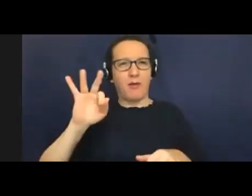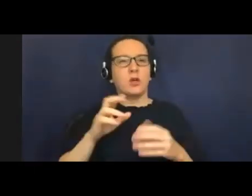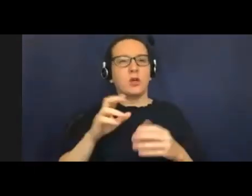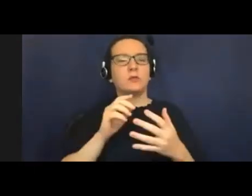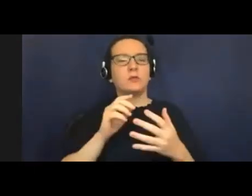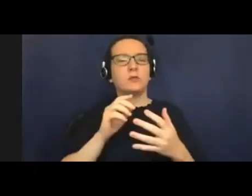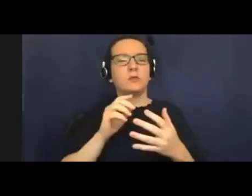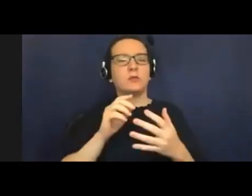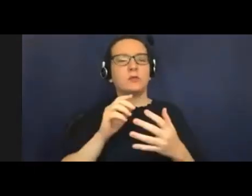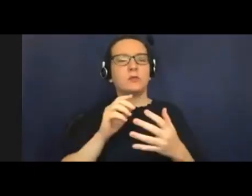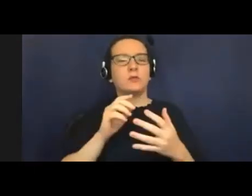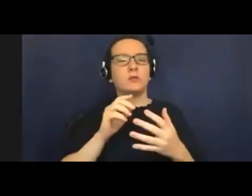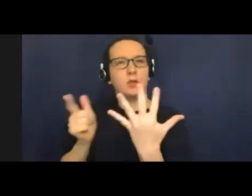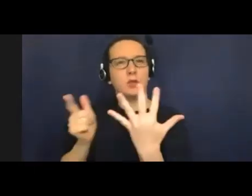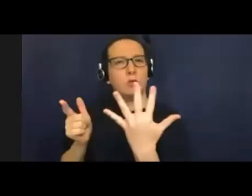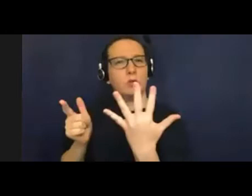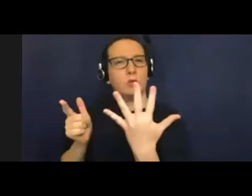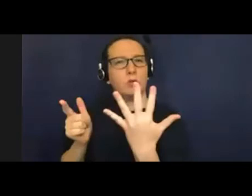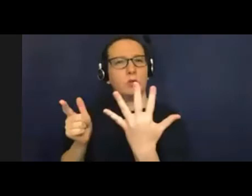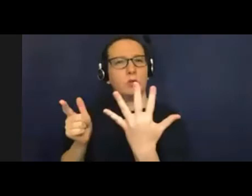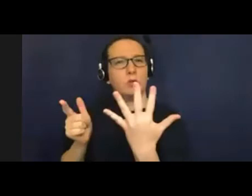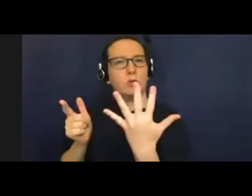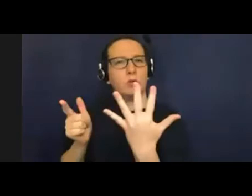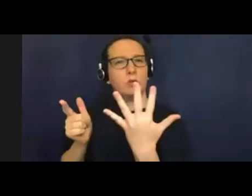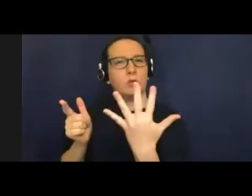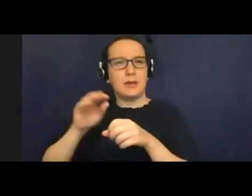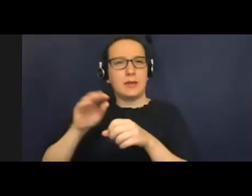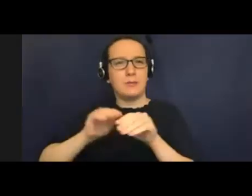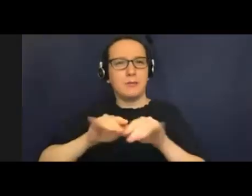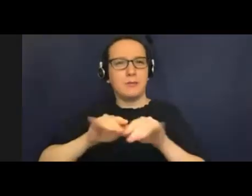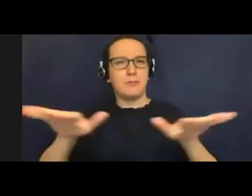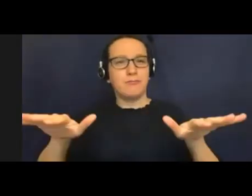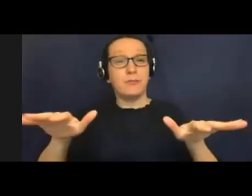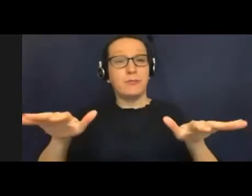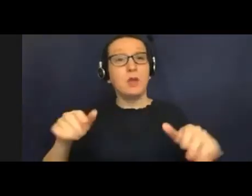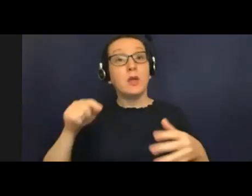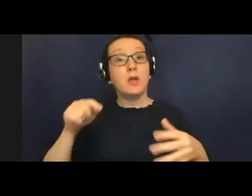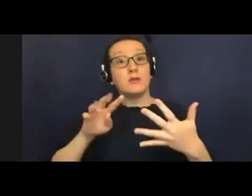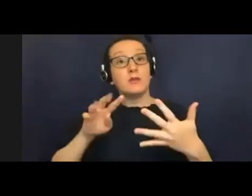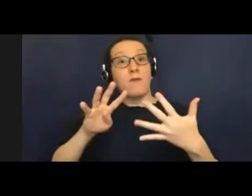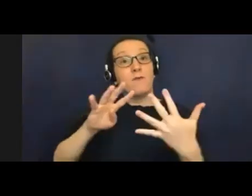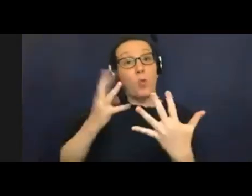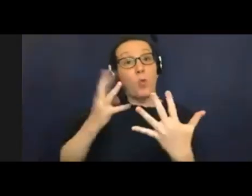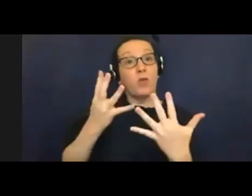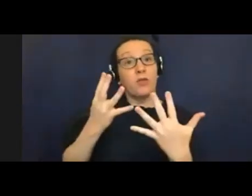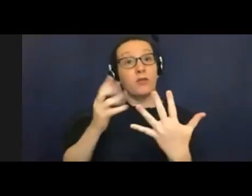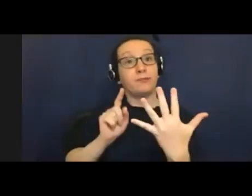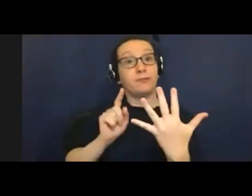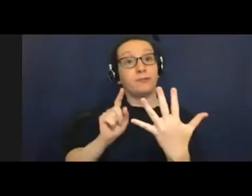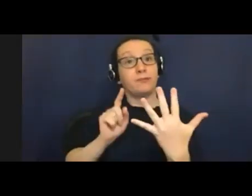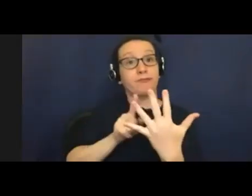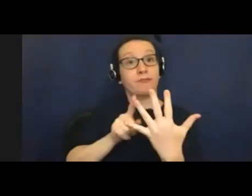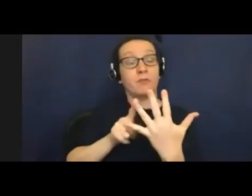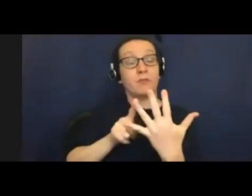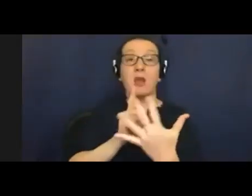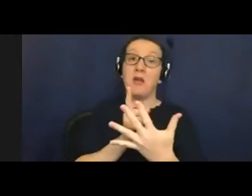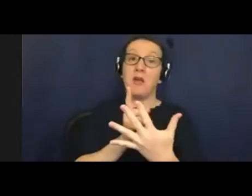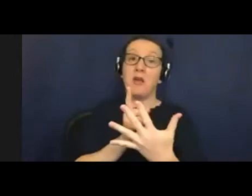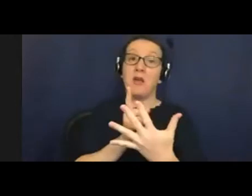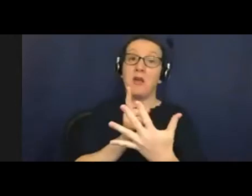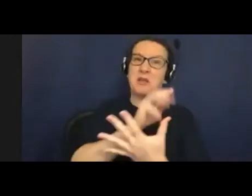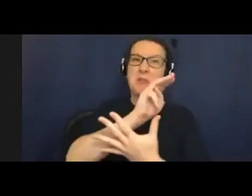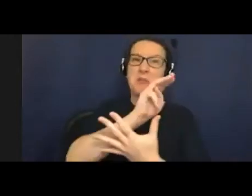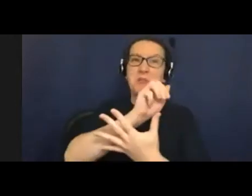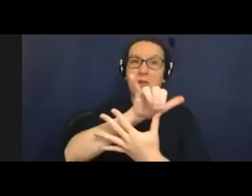pandemic. This is the fourth installment in our series, following the first one back in May on perspectives